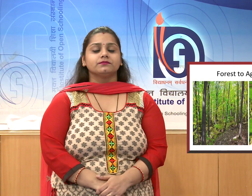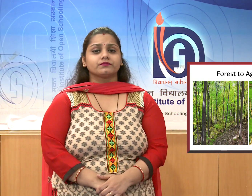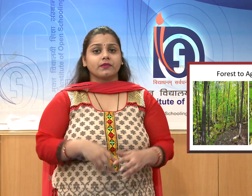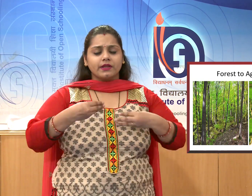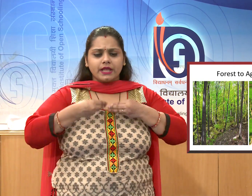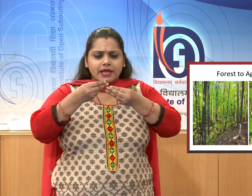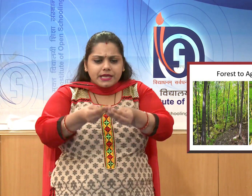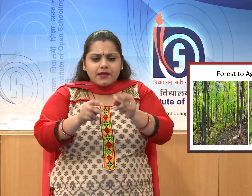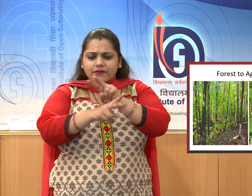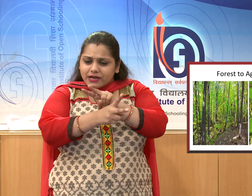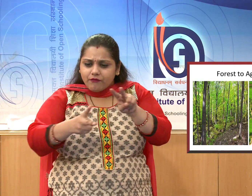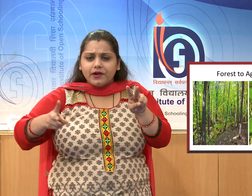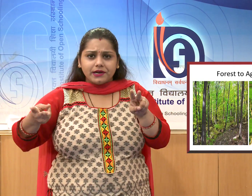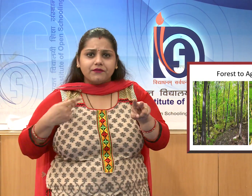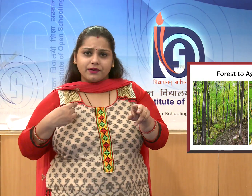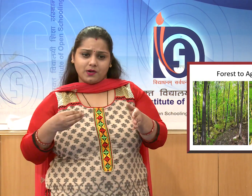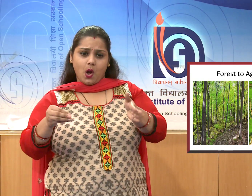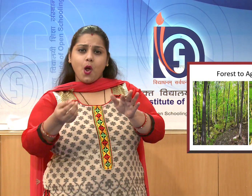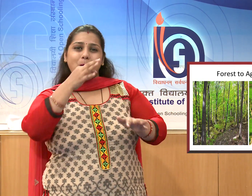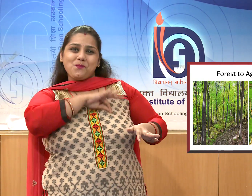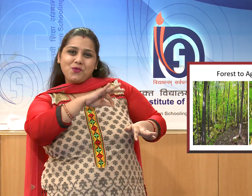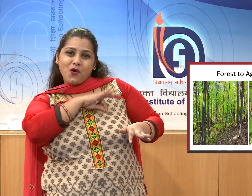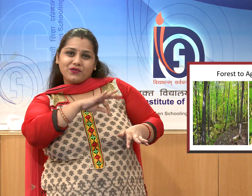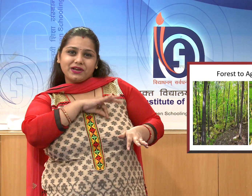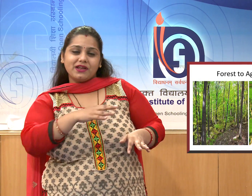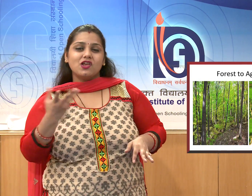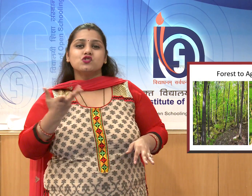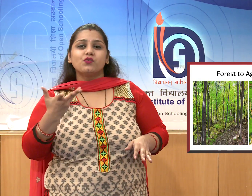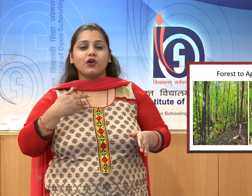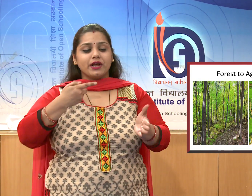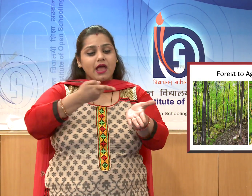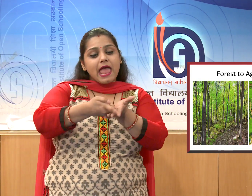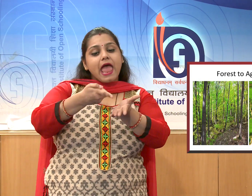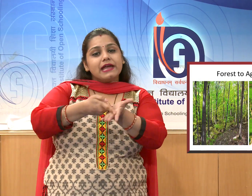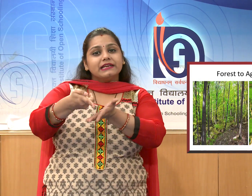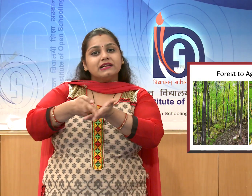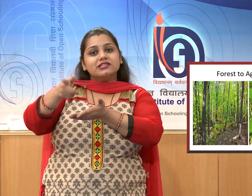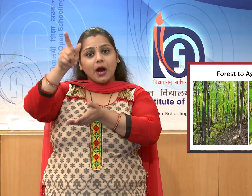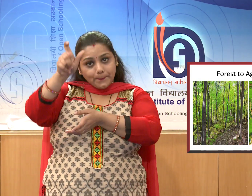It gave various incentives to pioneer agriculturists.